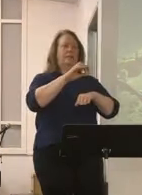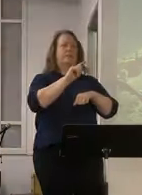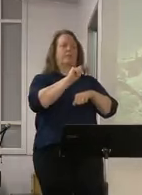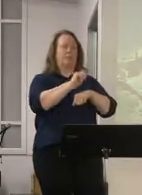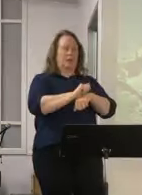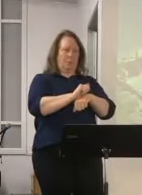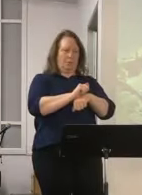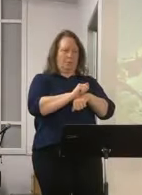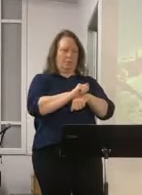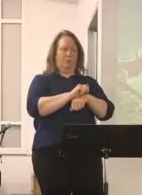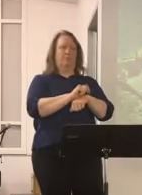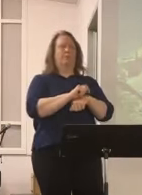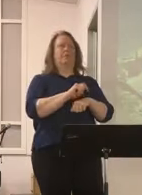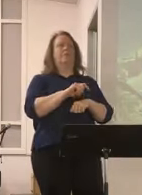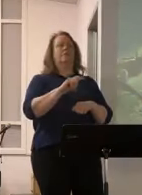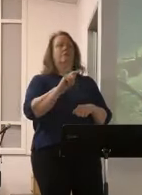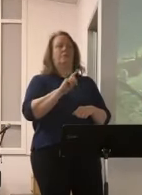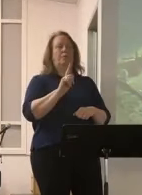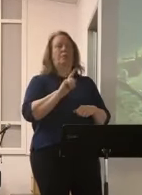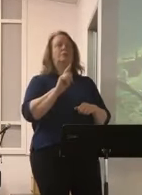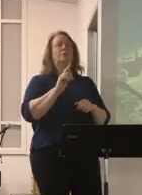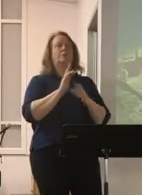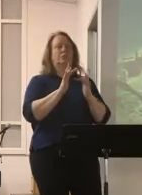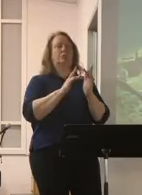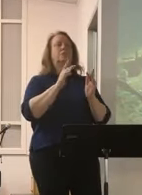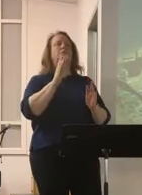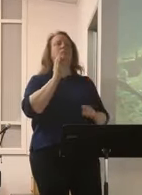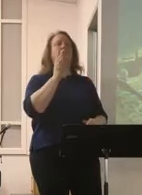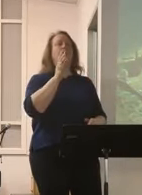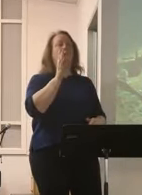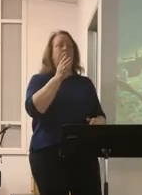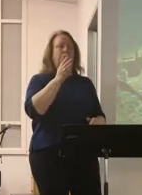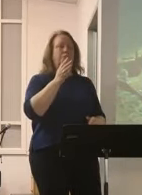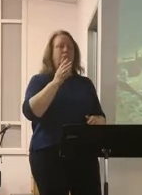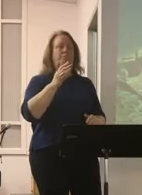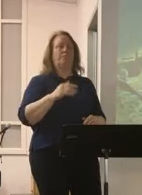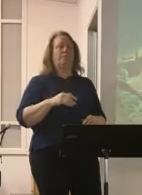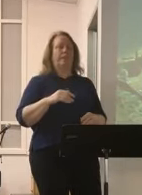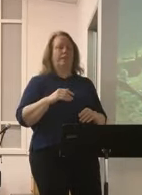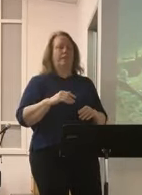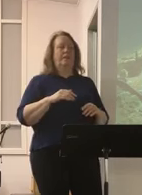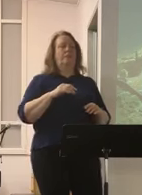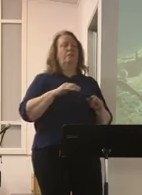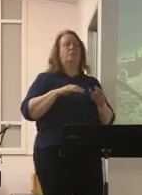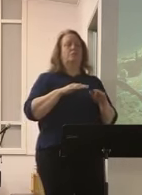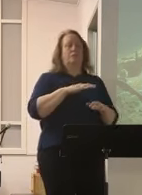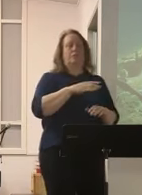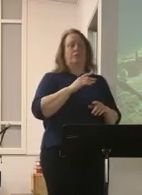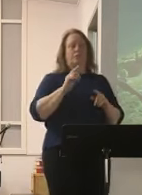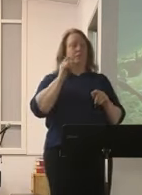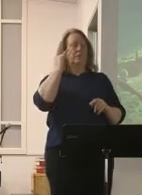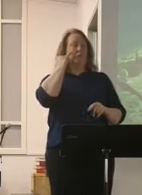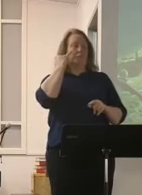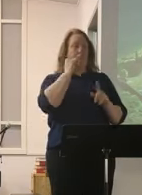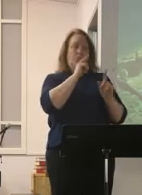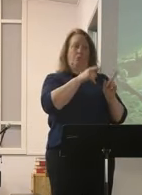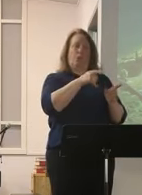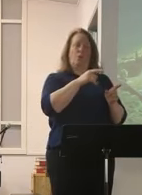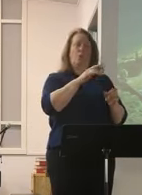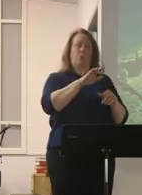that synagogue, you would be actually walking in the space where Jesus would have taught, which is kind